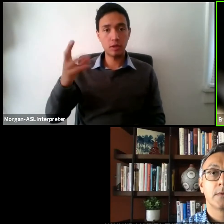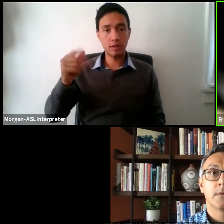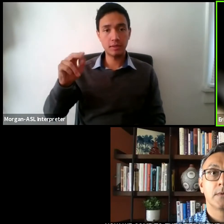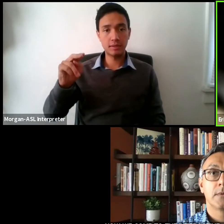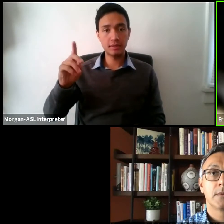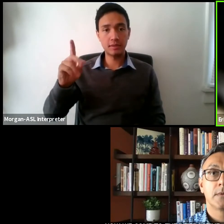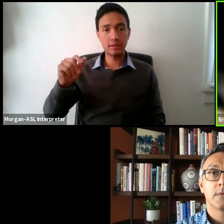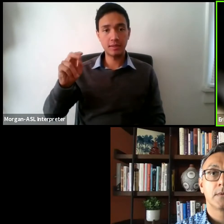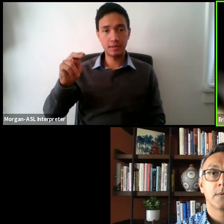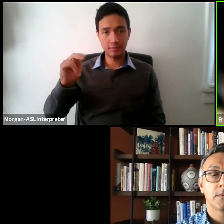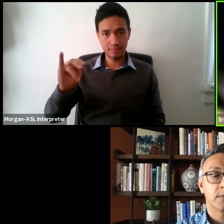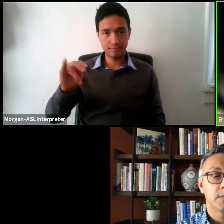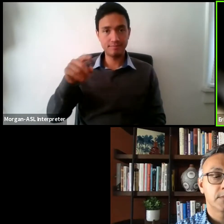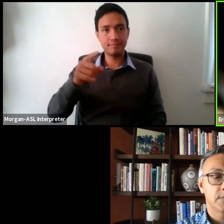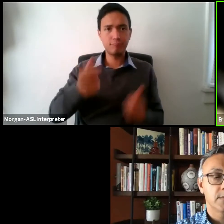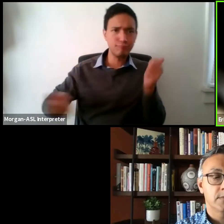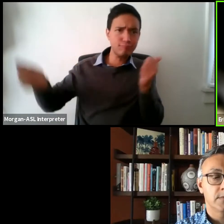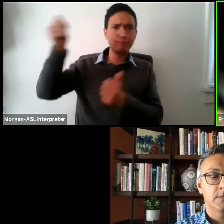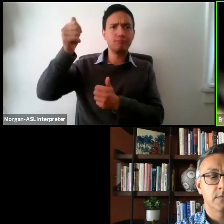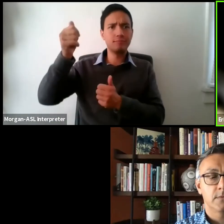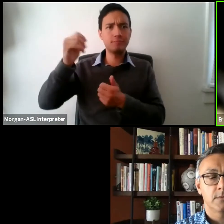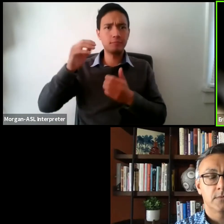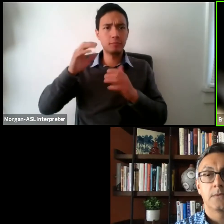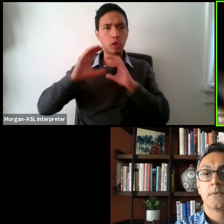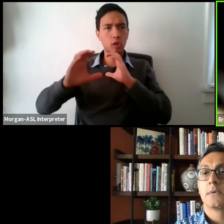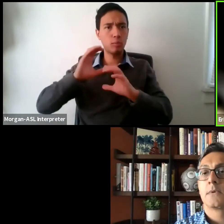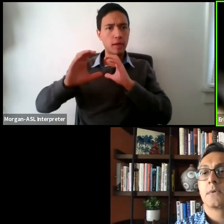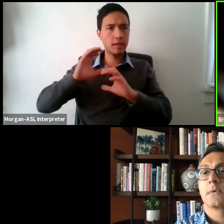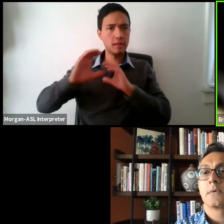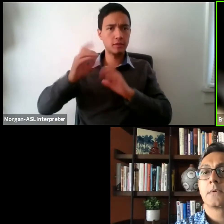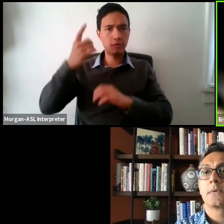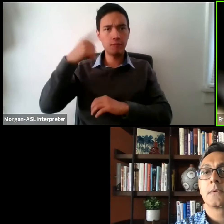Chief of Communications for UN